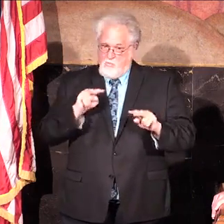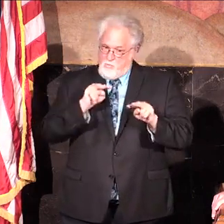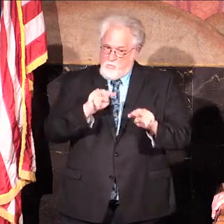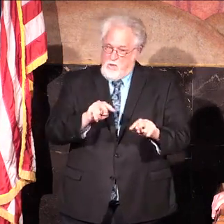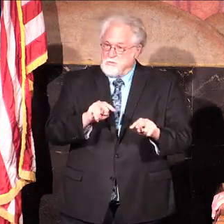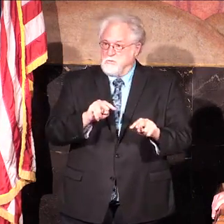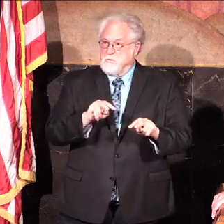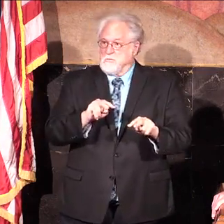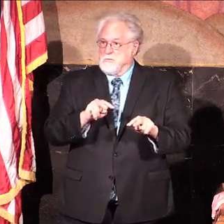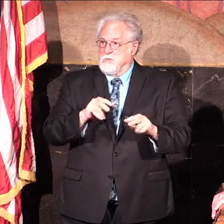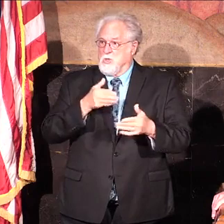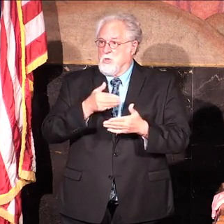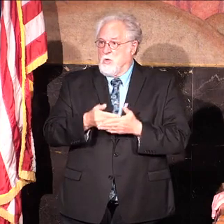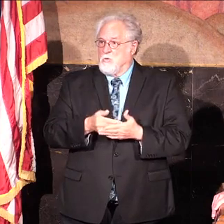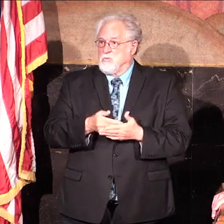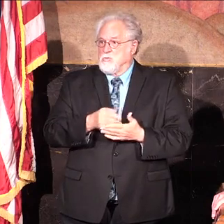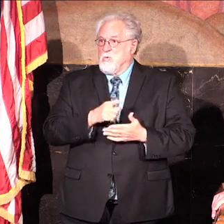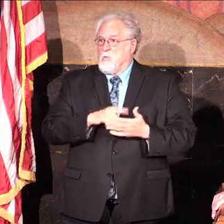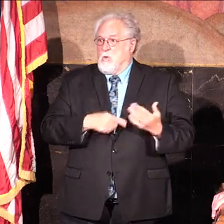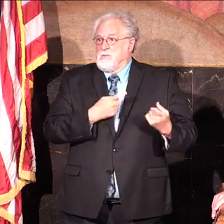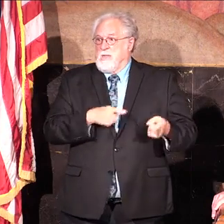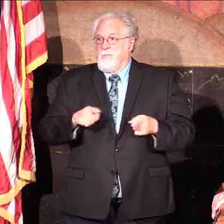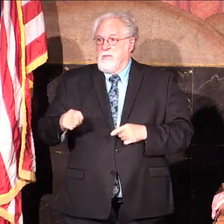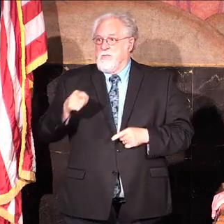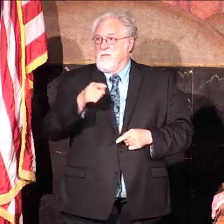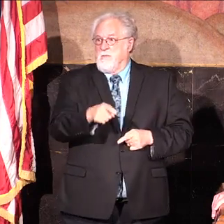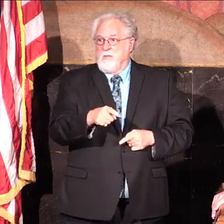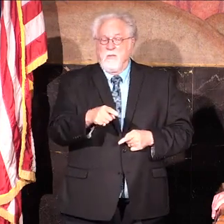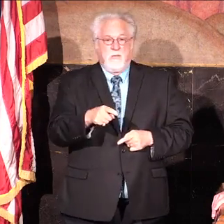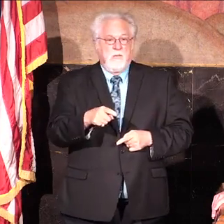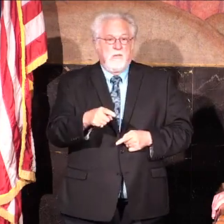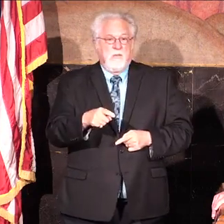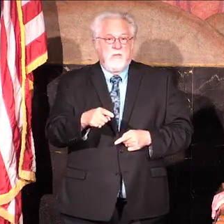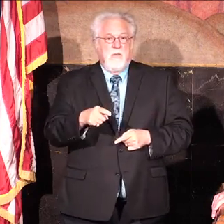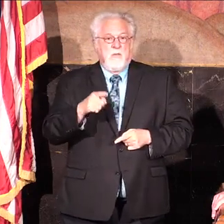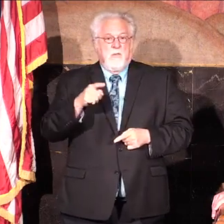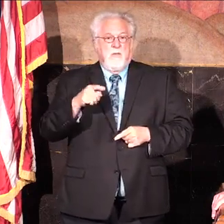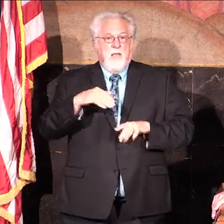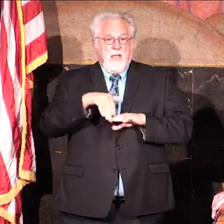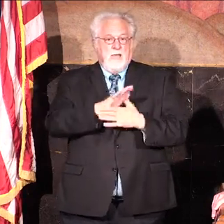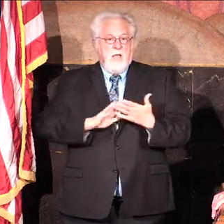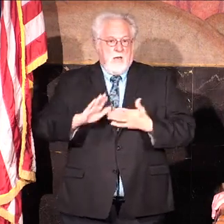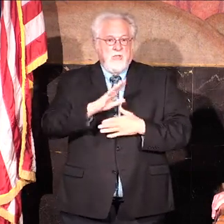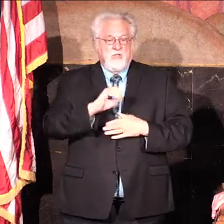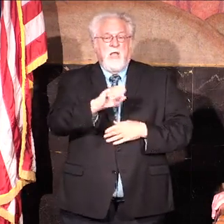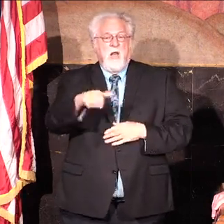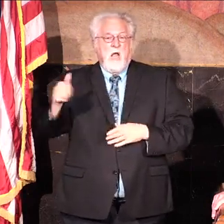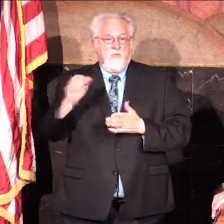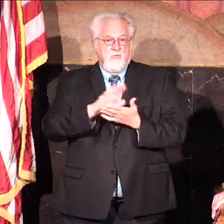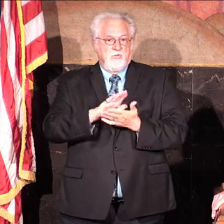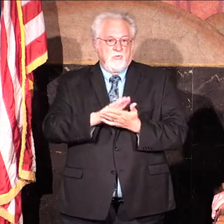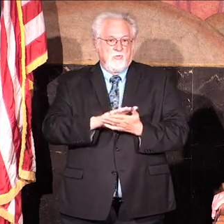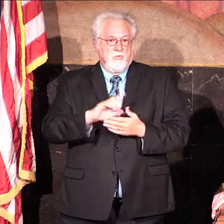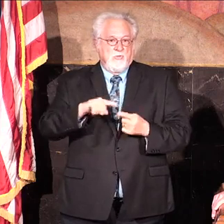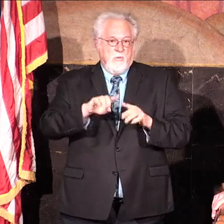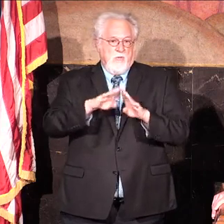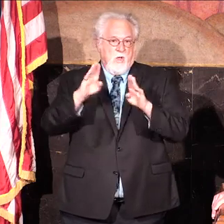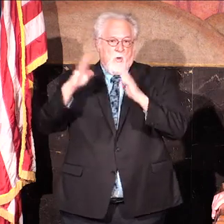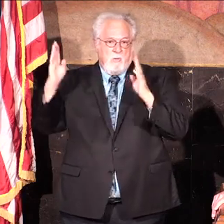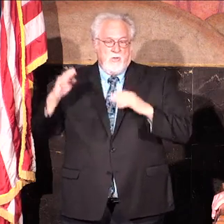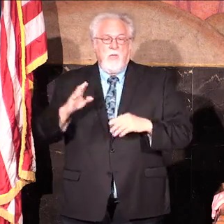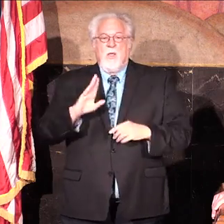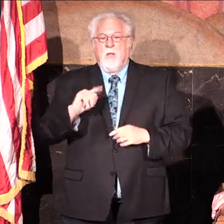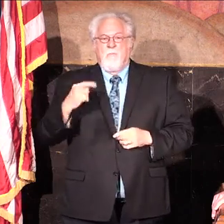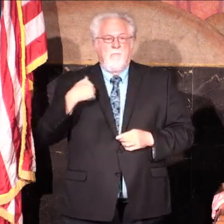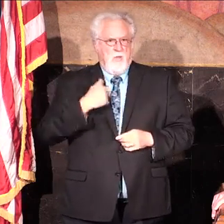closely monitor what's happening on our college campuses and at other schools as they open.